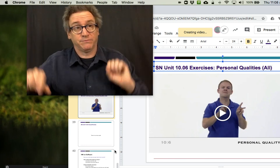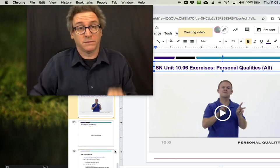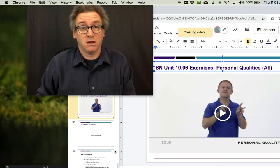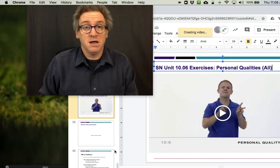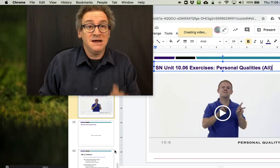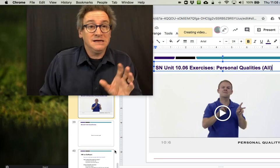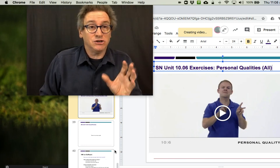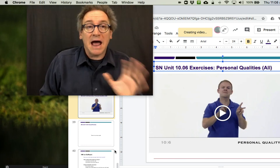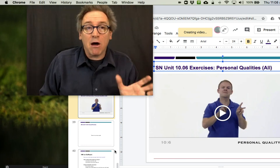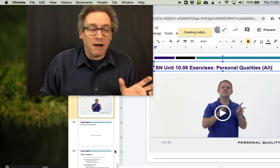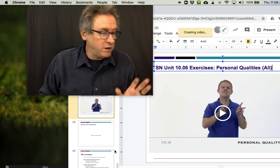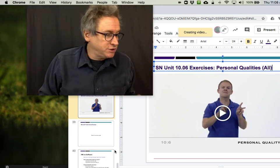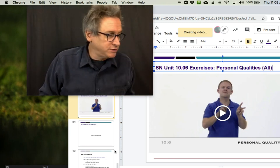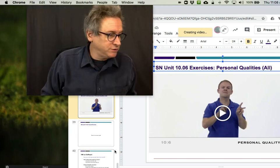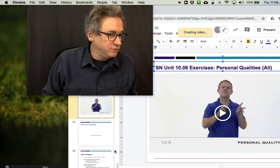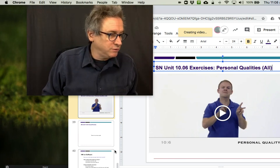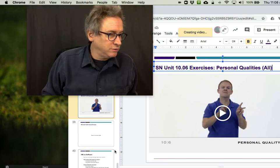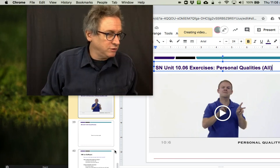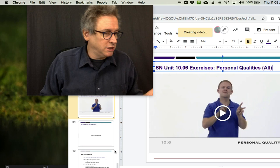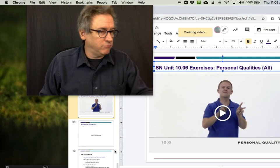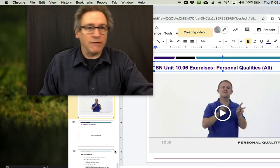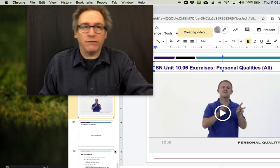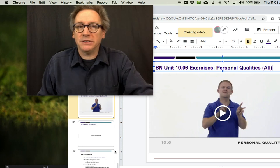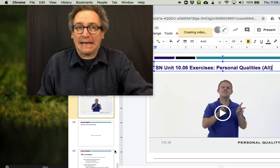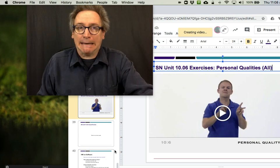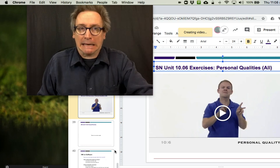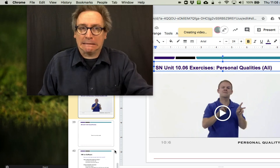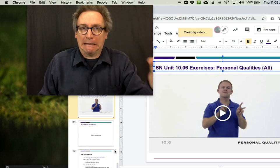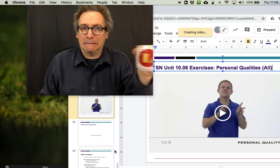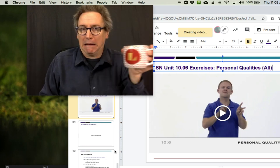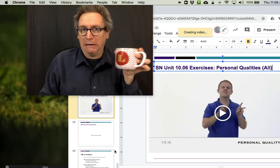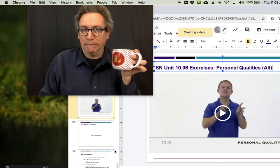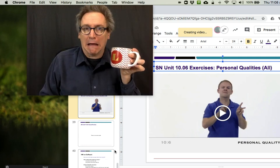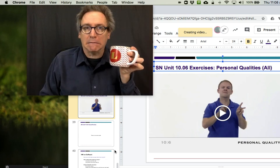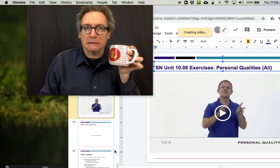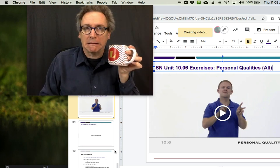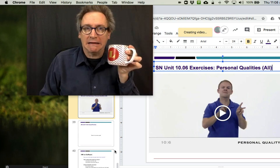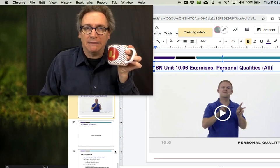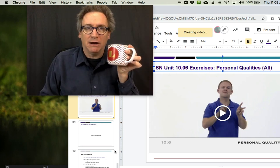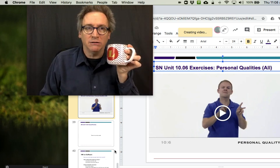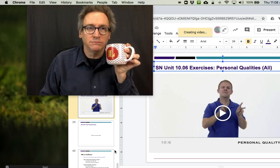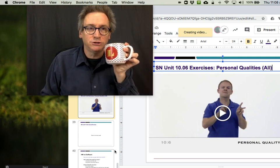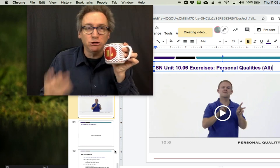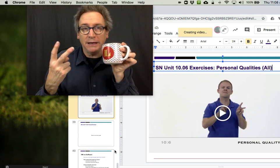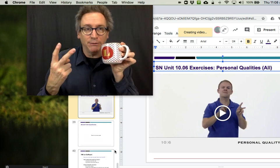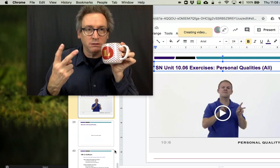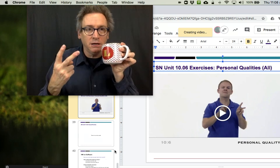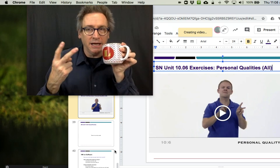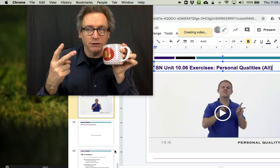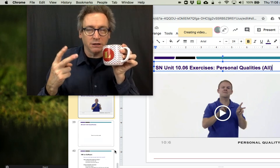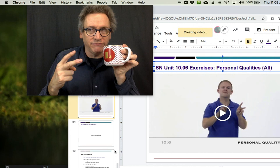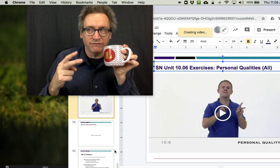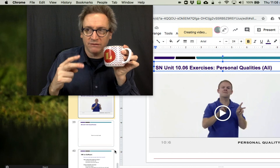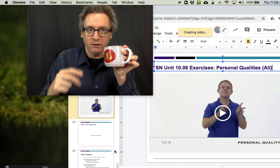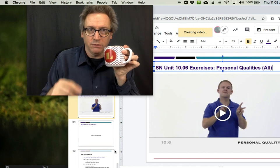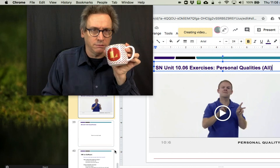it. So now I want you to, rather than just say nice things about people, I want you to think about two people in